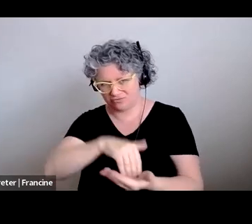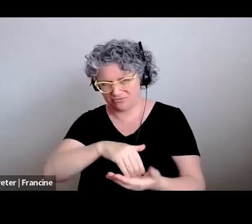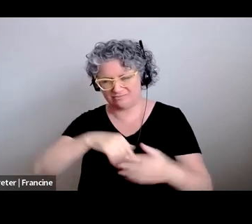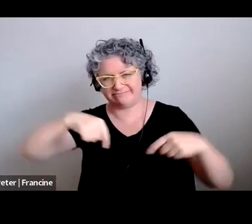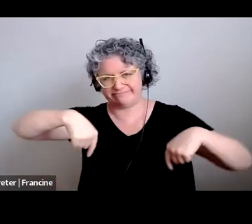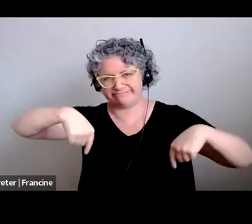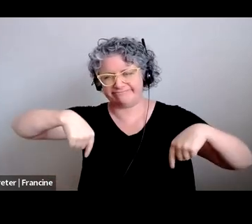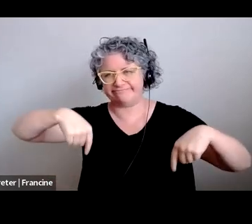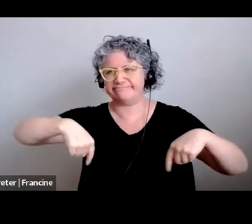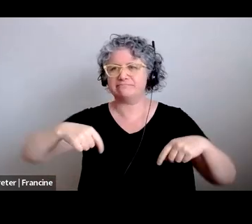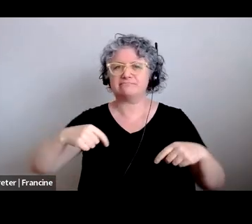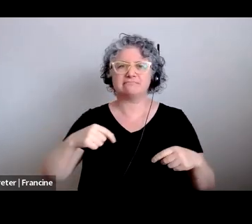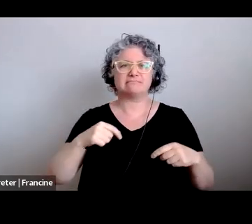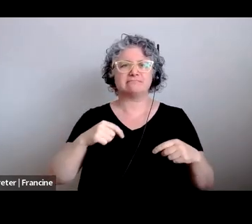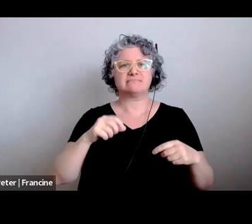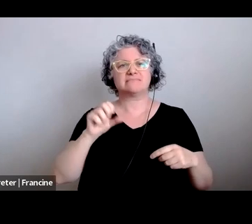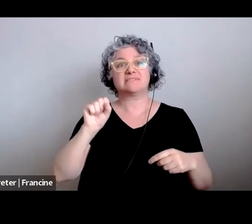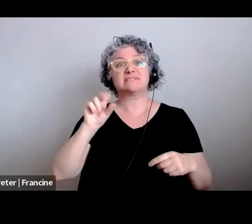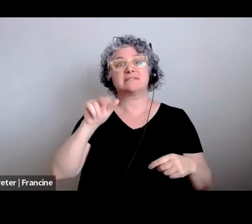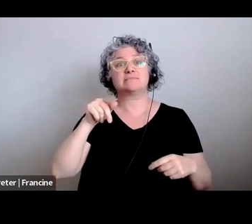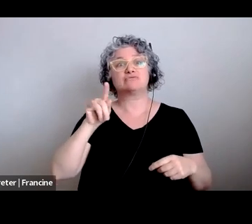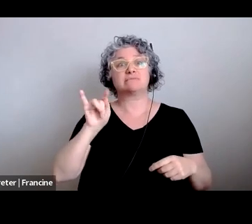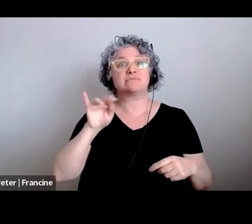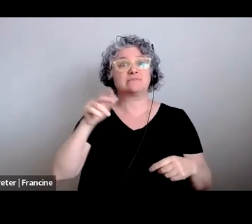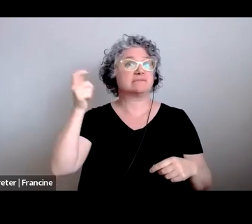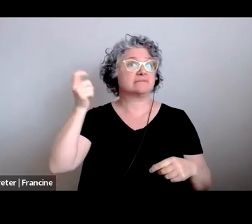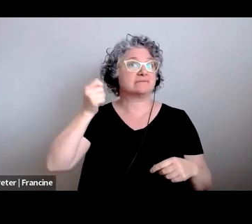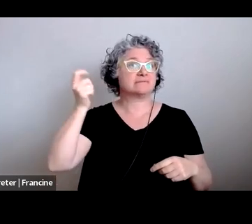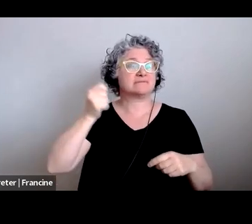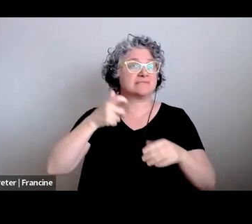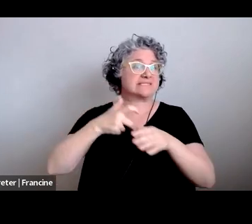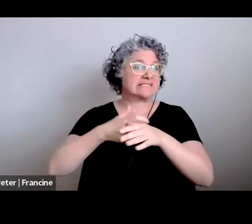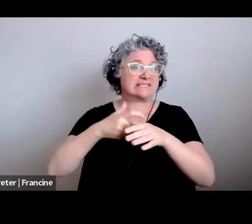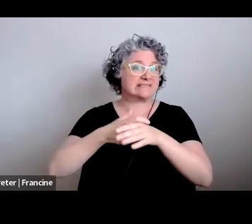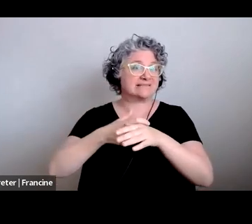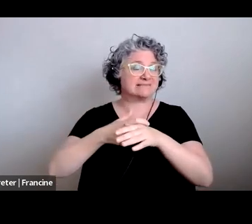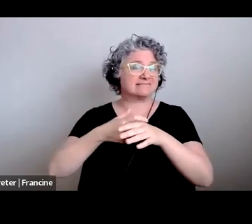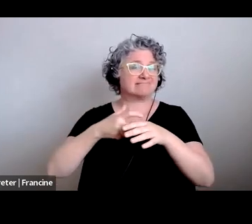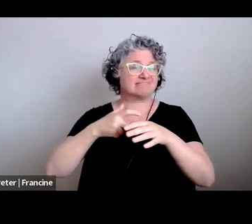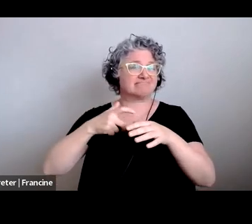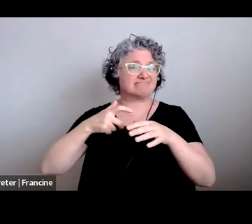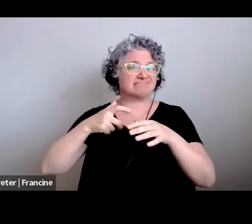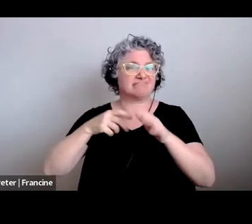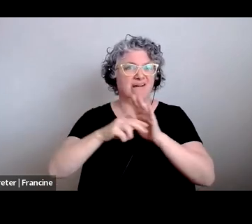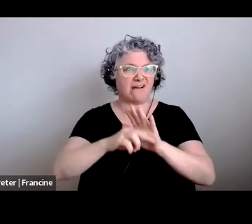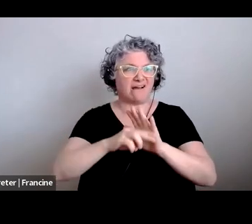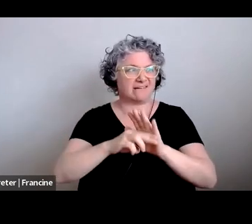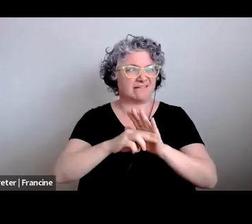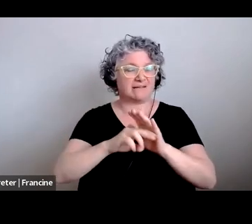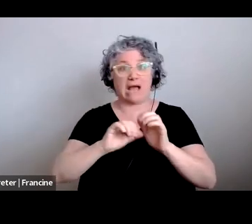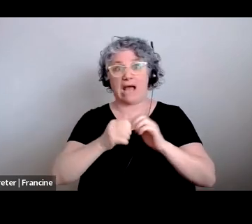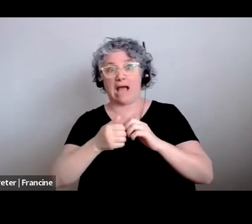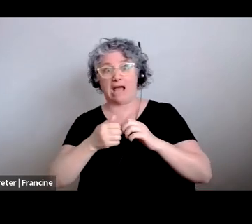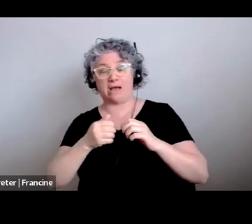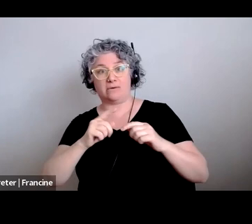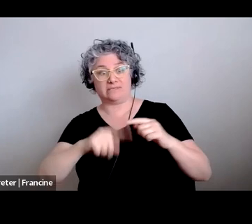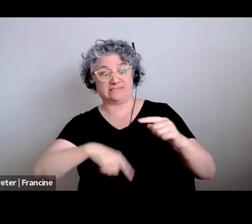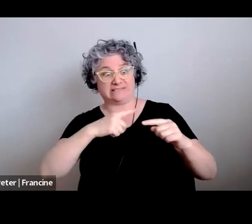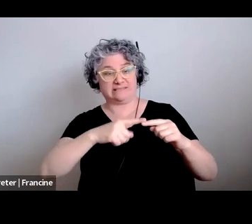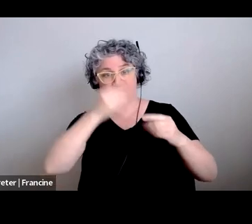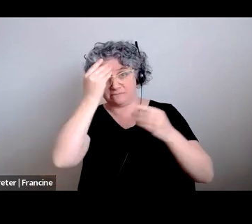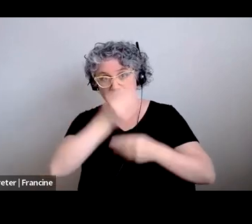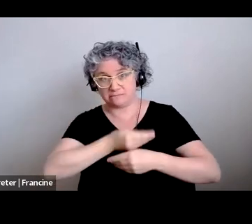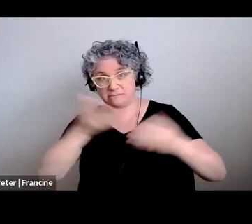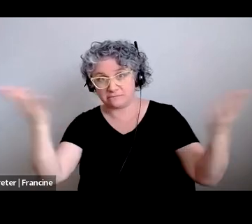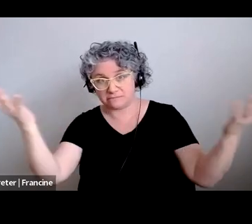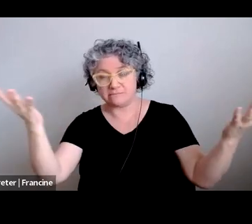The subscription model is even the way we announced the season changed. We did it more interstitially